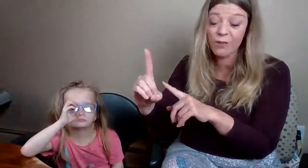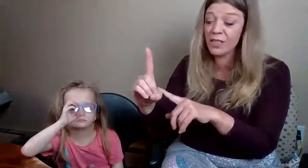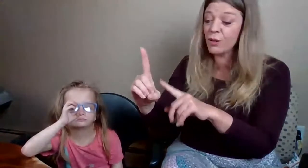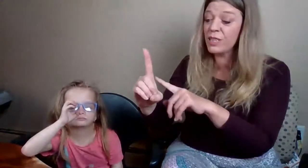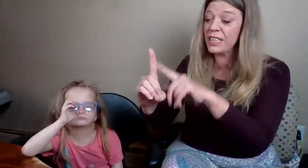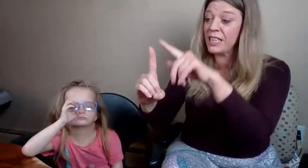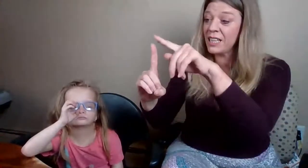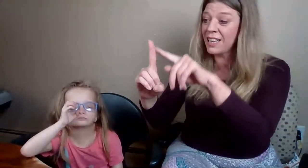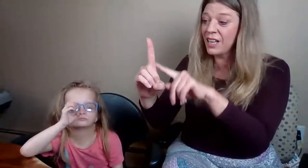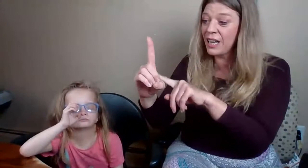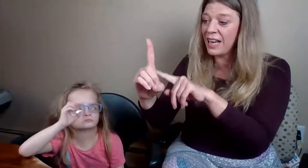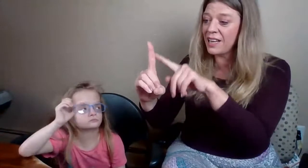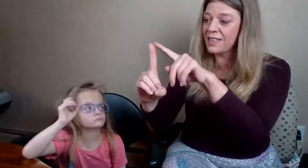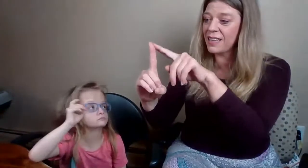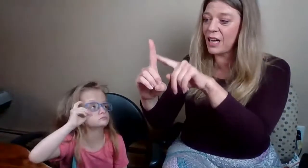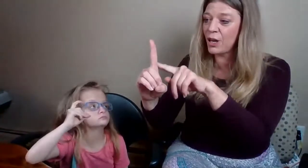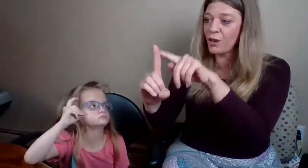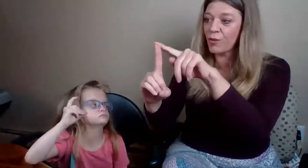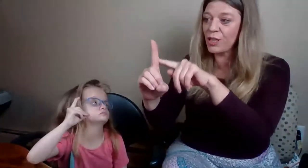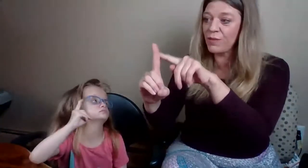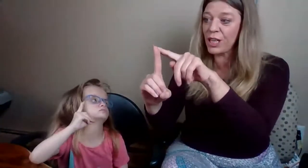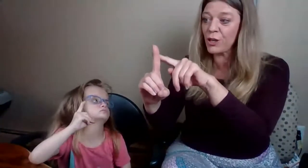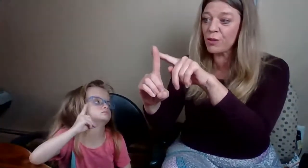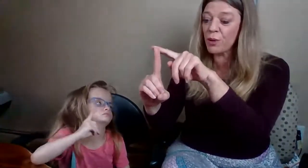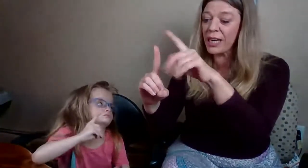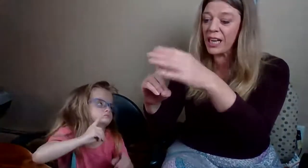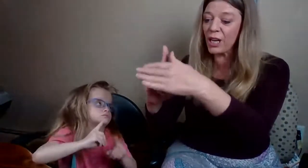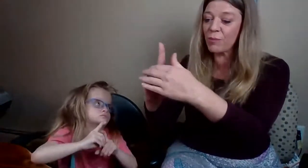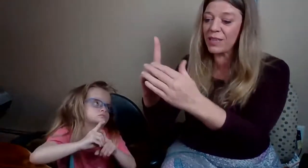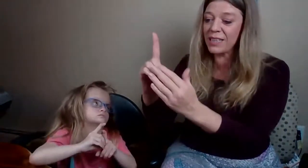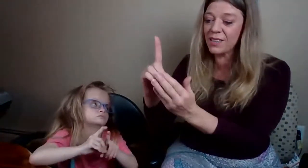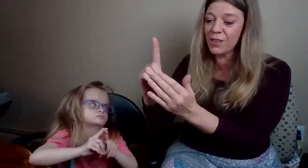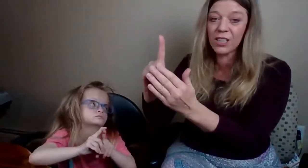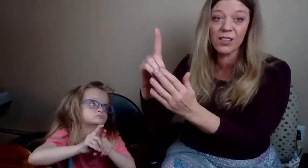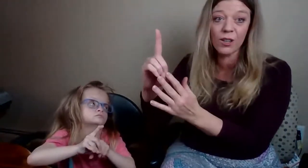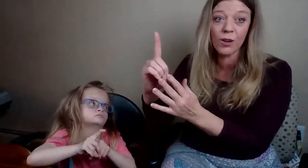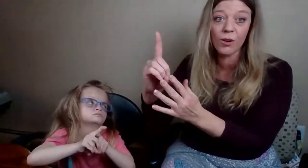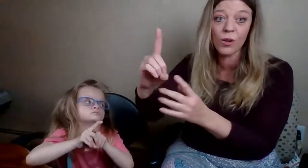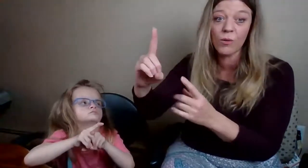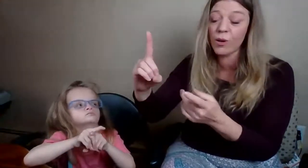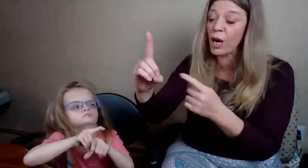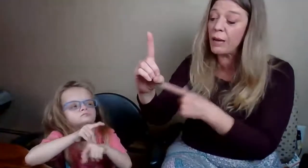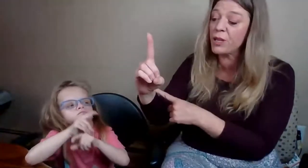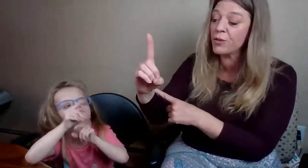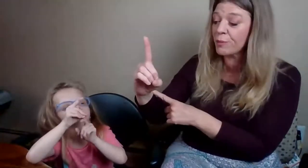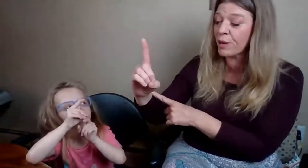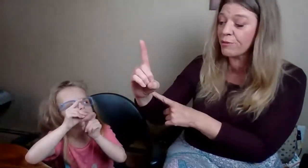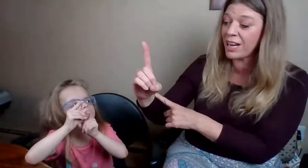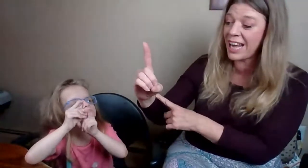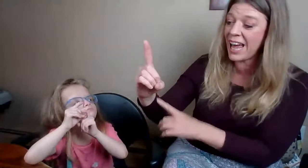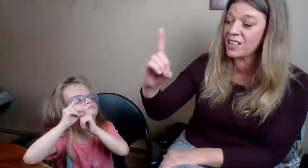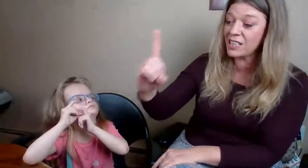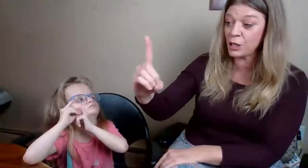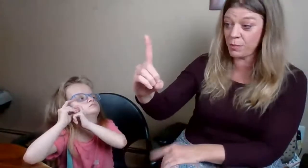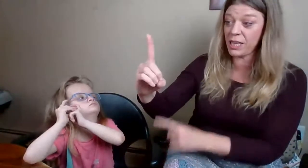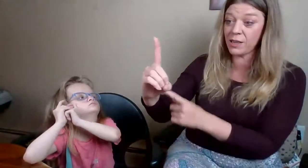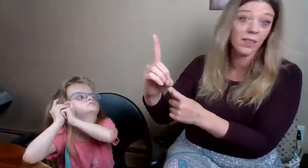So D is your first finger is pointing up, and these fingers are curled over. I'm using my right hand, and to me it looks